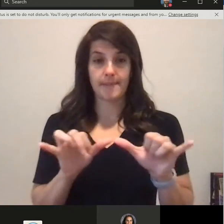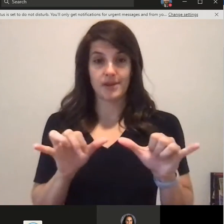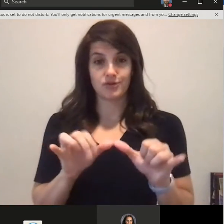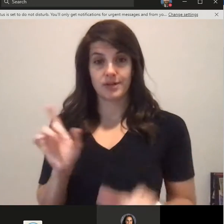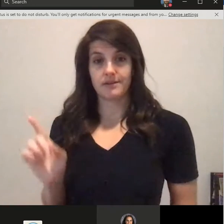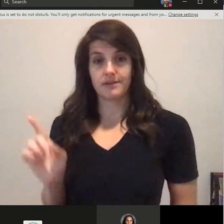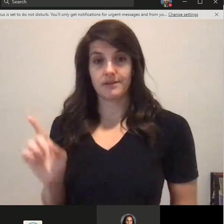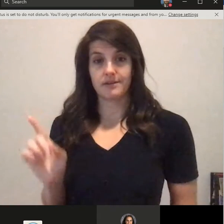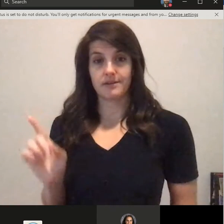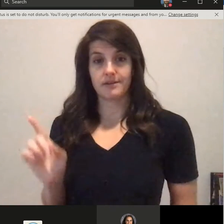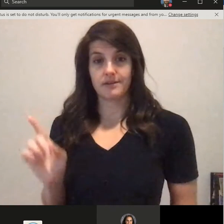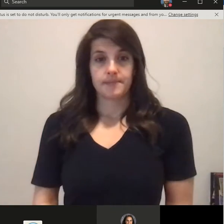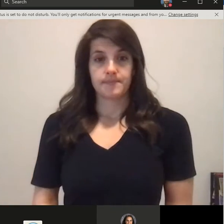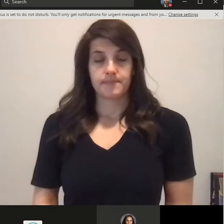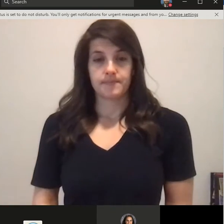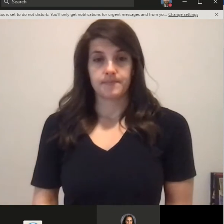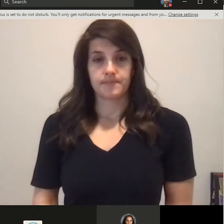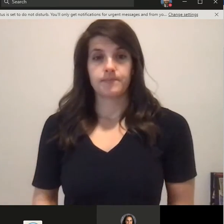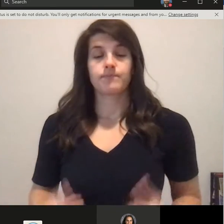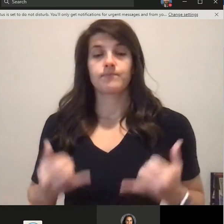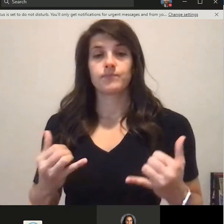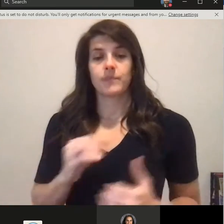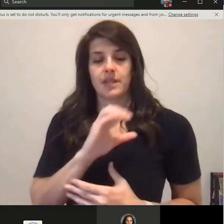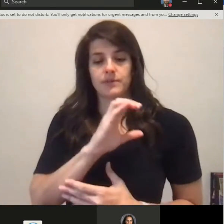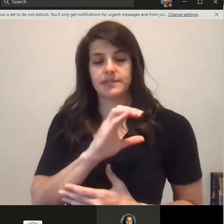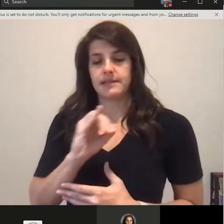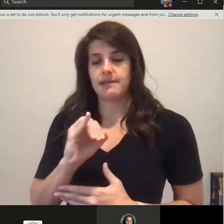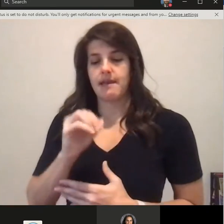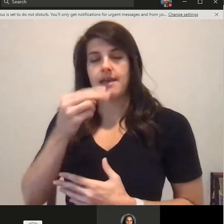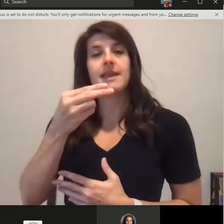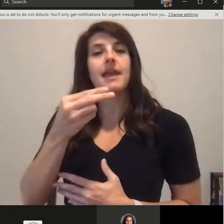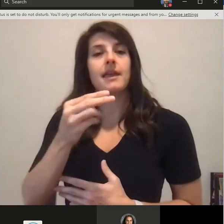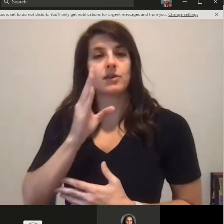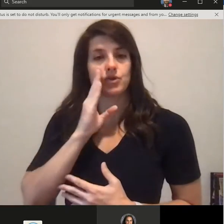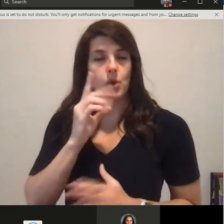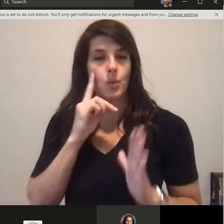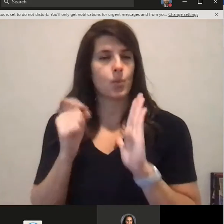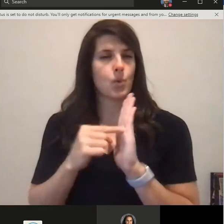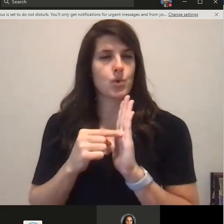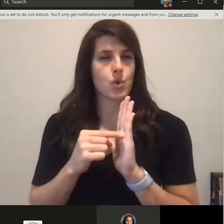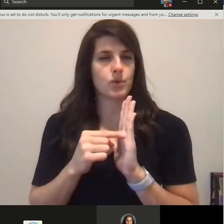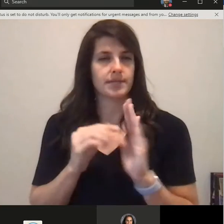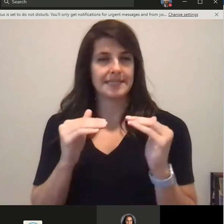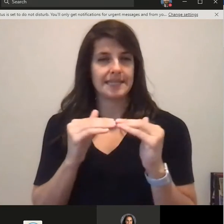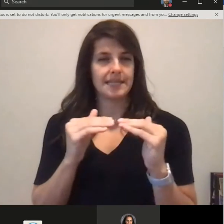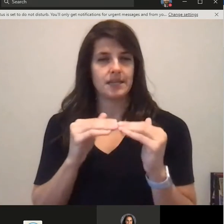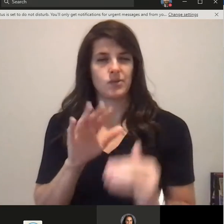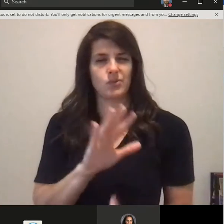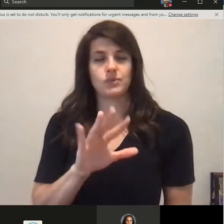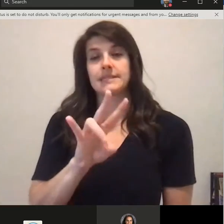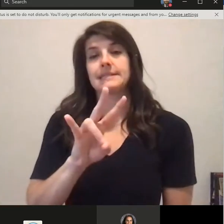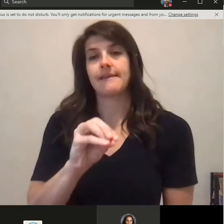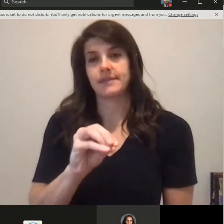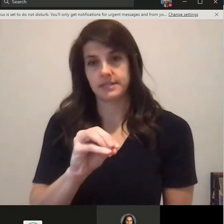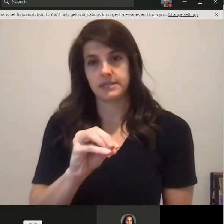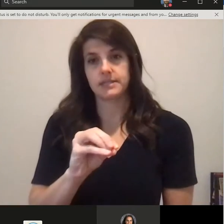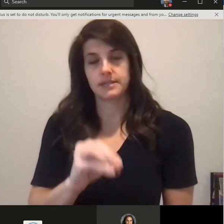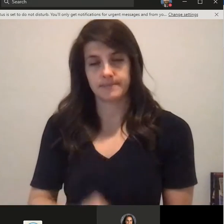and I measure here CIH. I'll see that my angle measures right around 70 degrees.